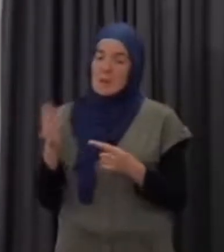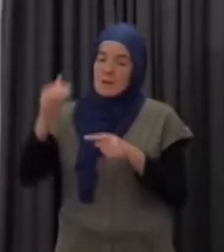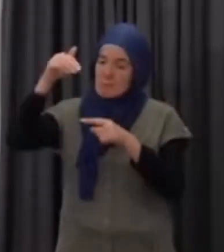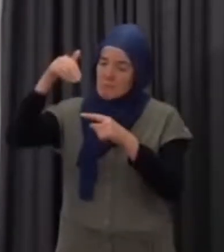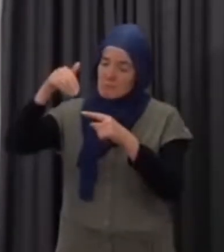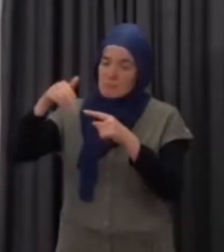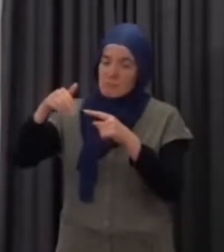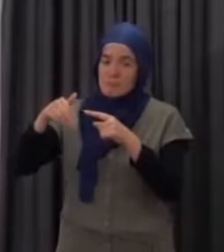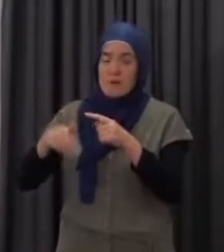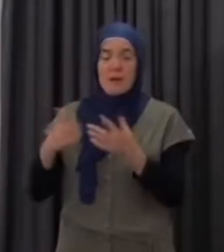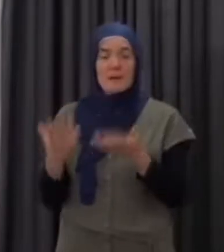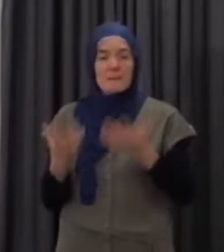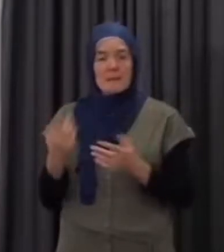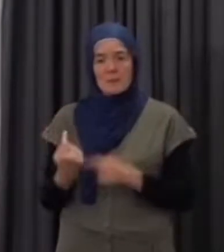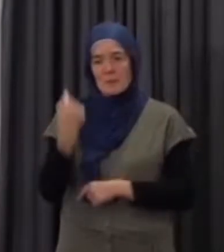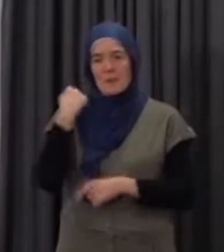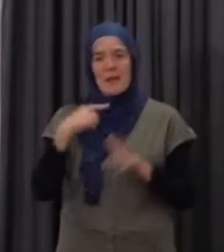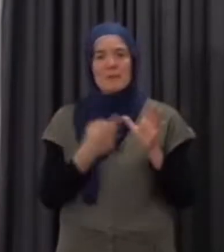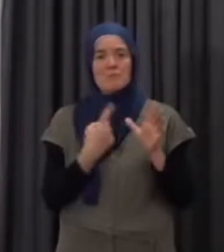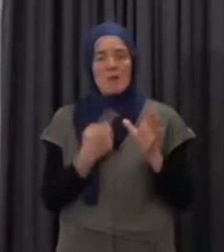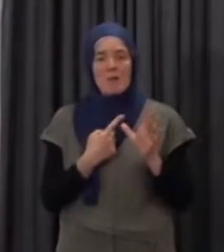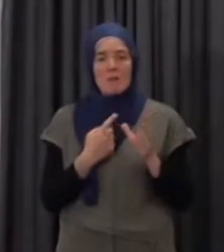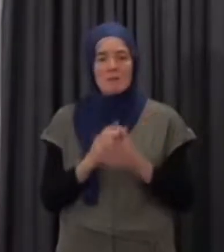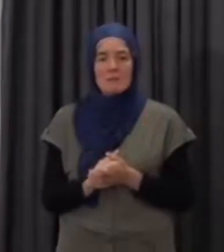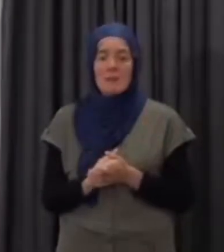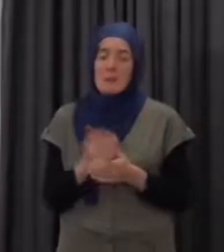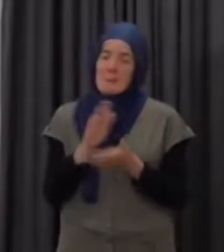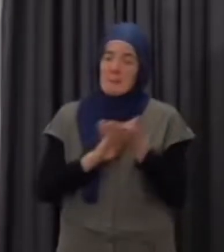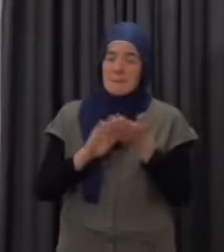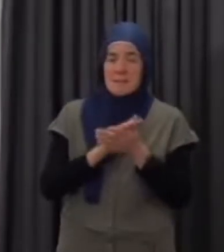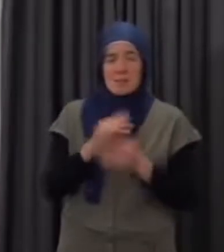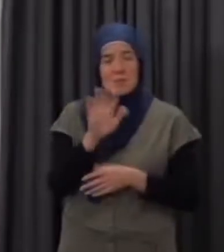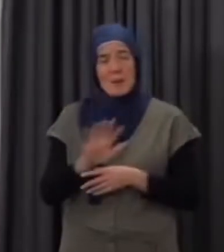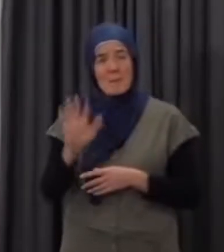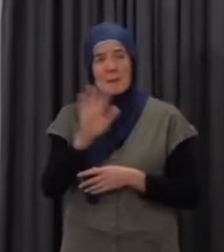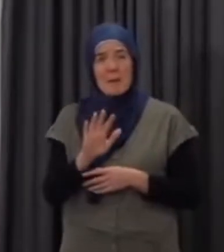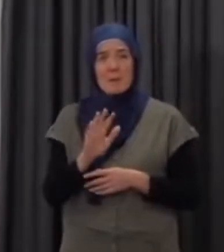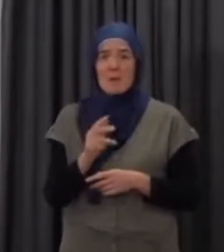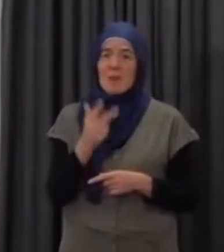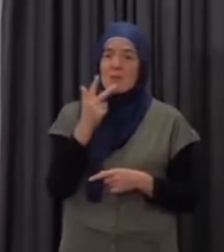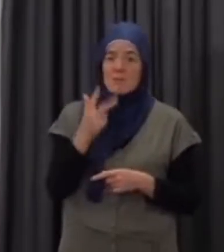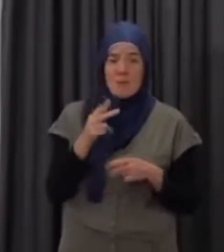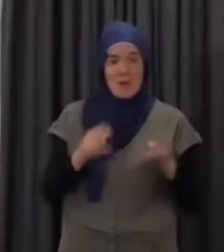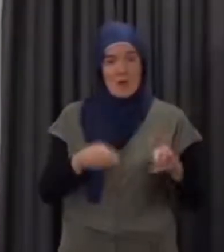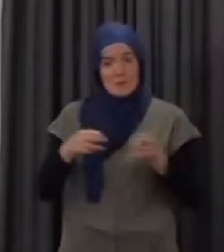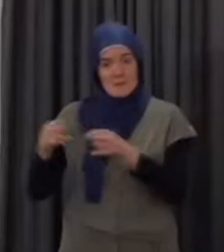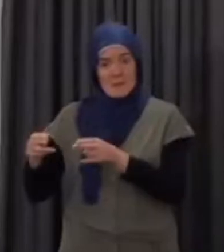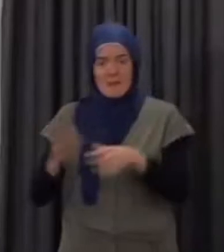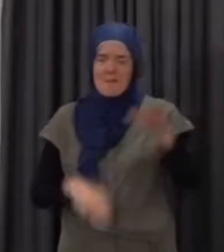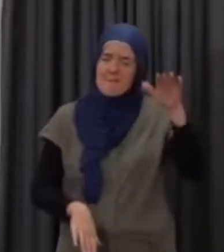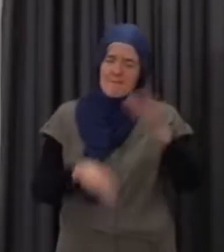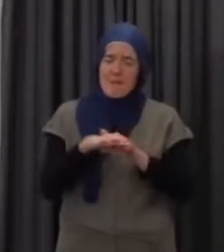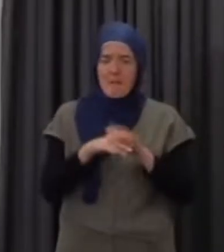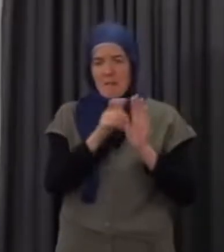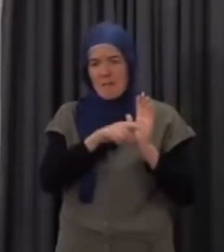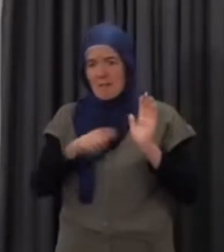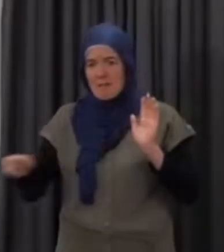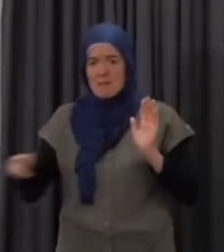But this is still the equivalent of 3 of our hospitals full of people with coronavirus in Wales. There